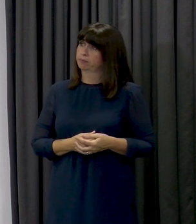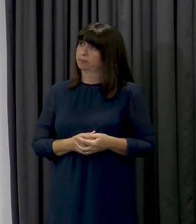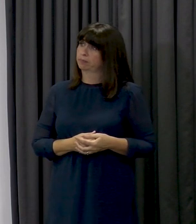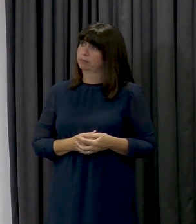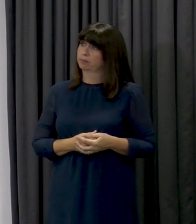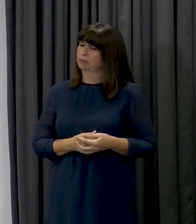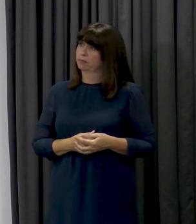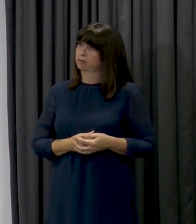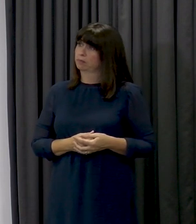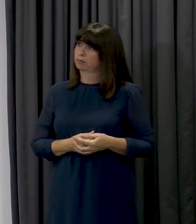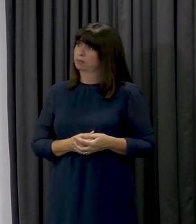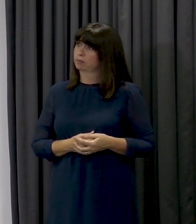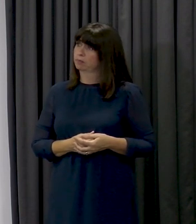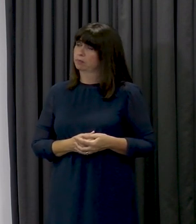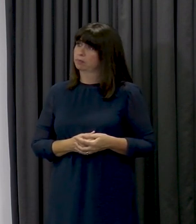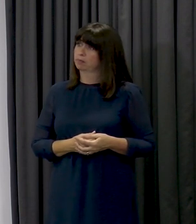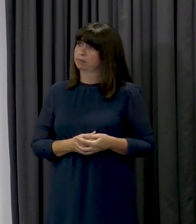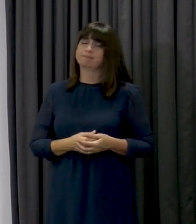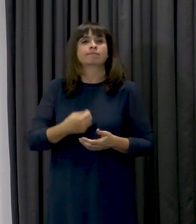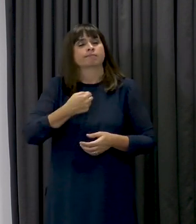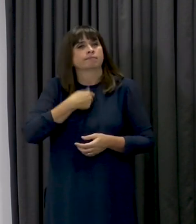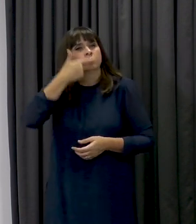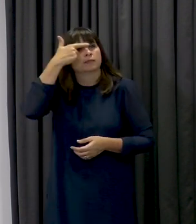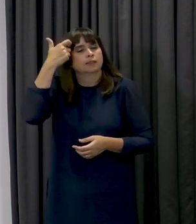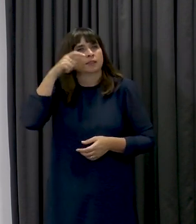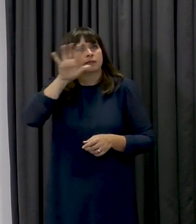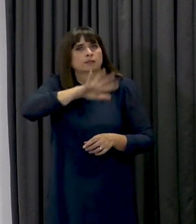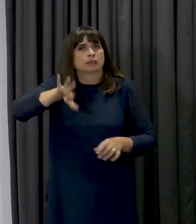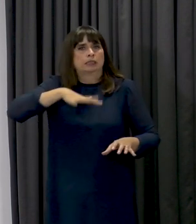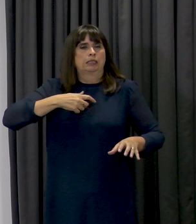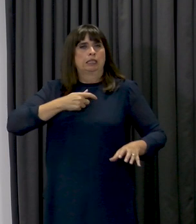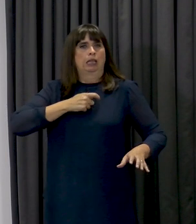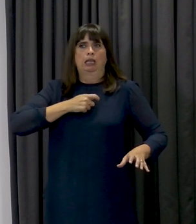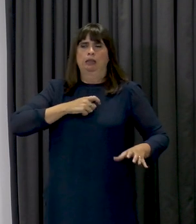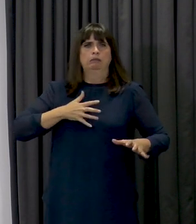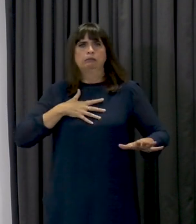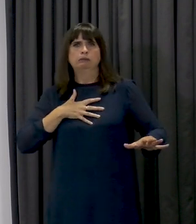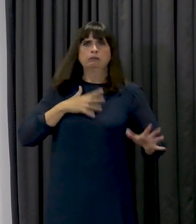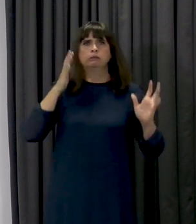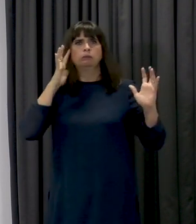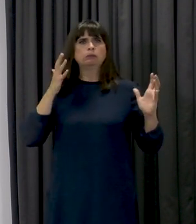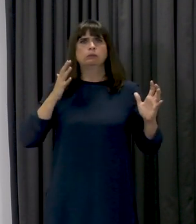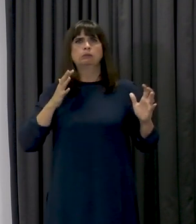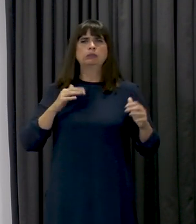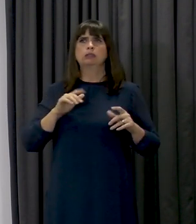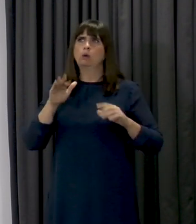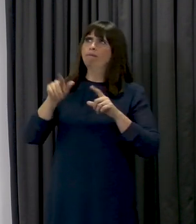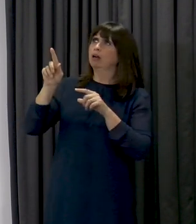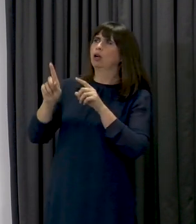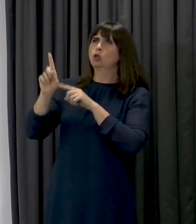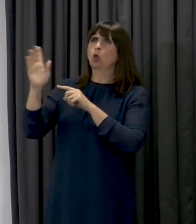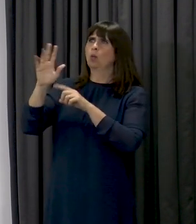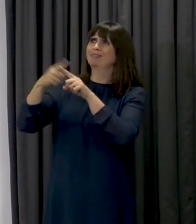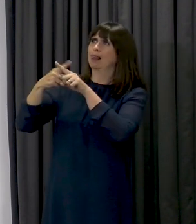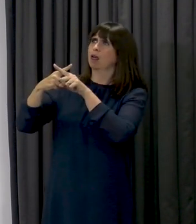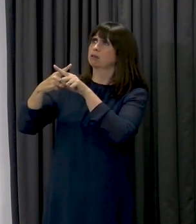do understand the anxieties that lie behind the question that you have posed.